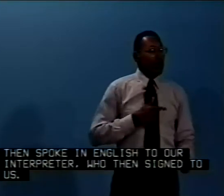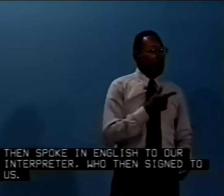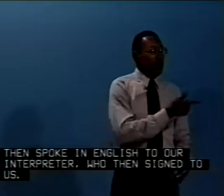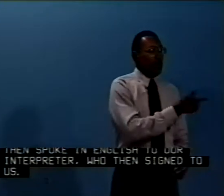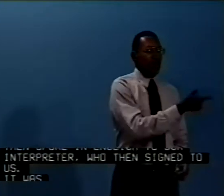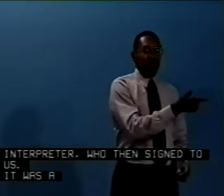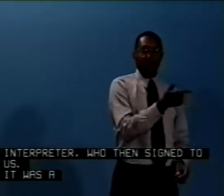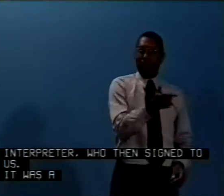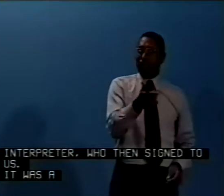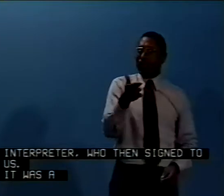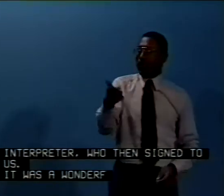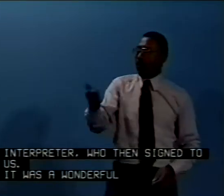worked quite effectively